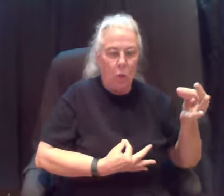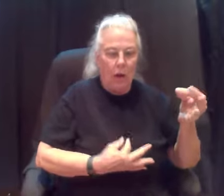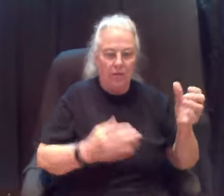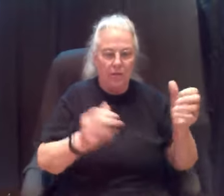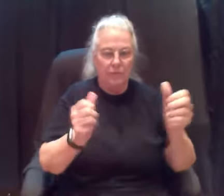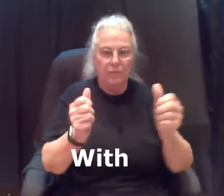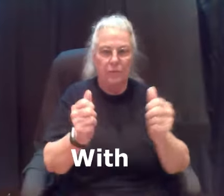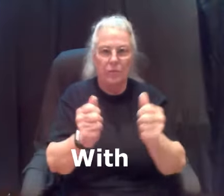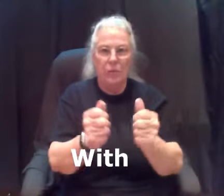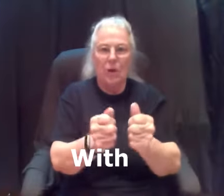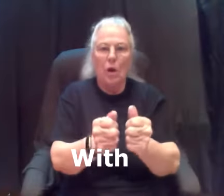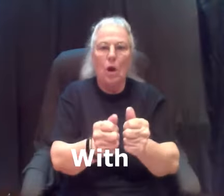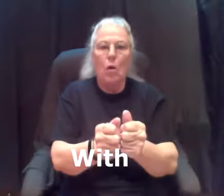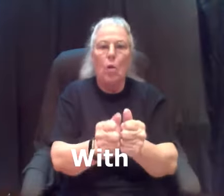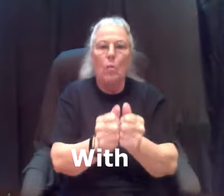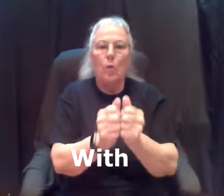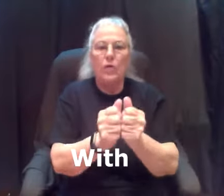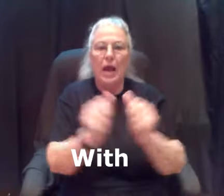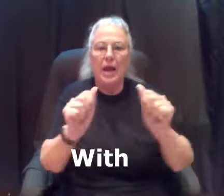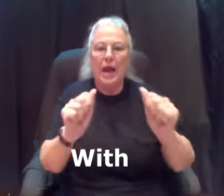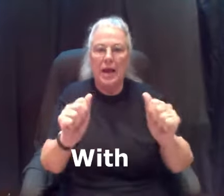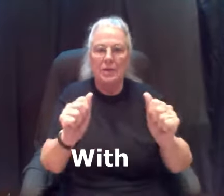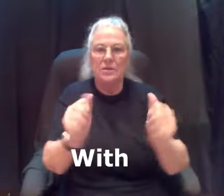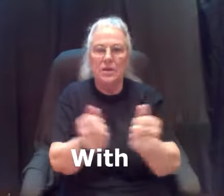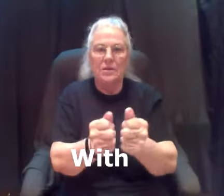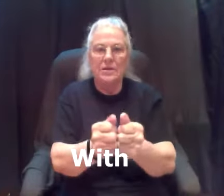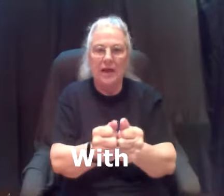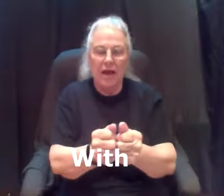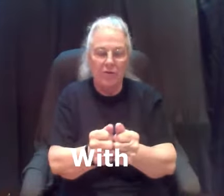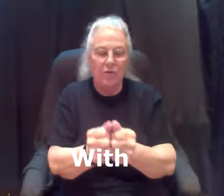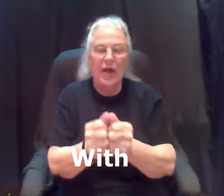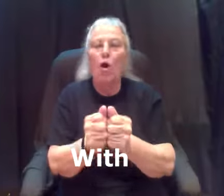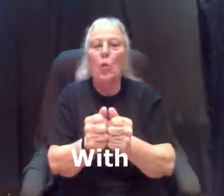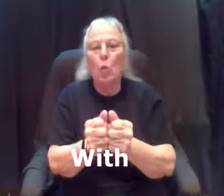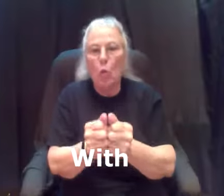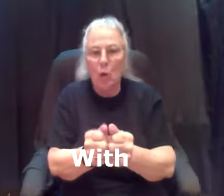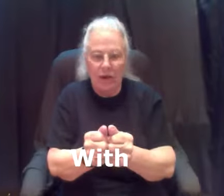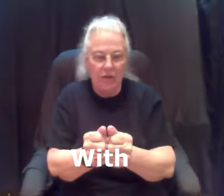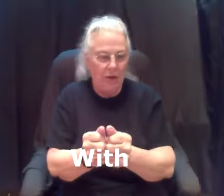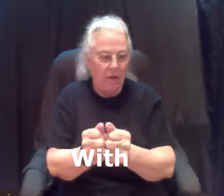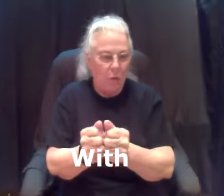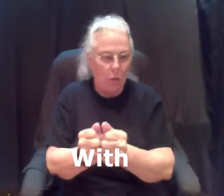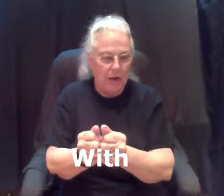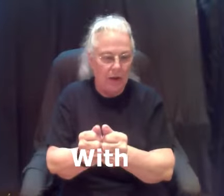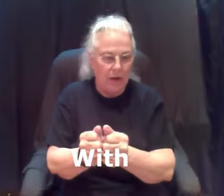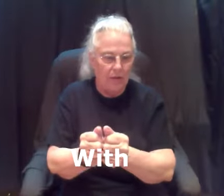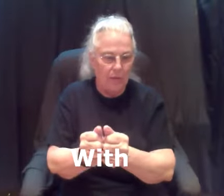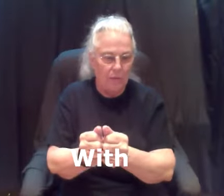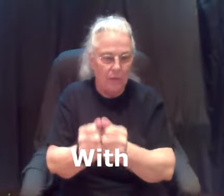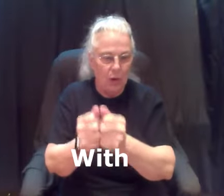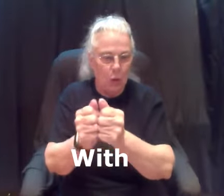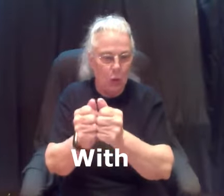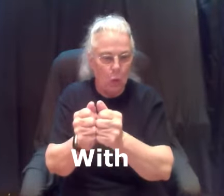With. Both A hands together, they are with one another.